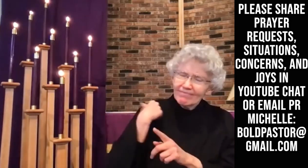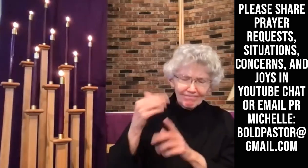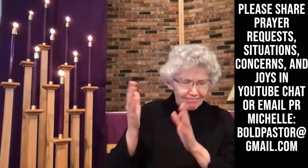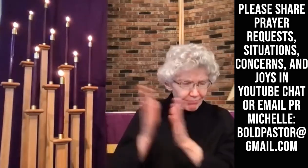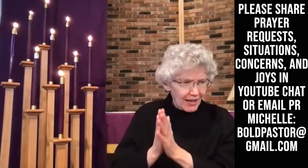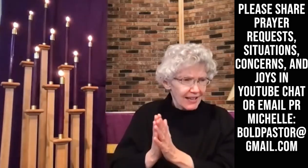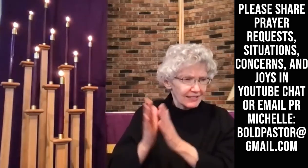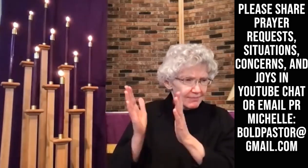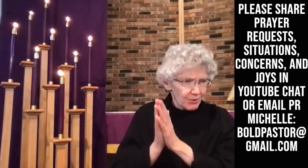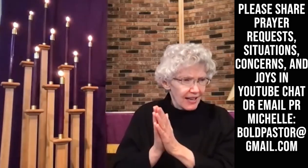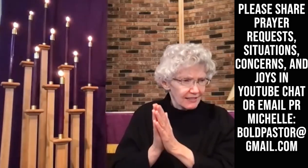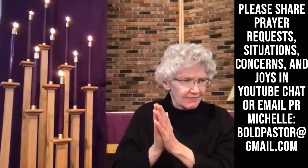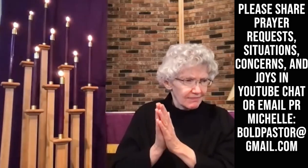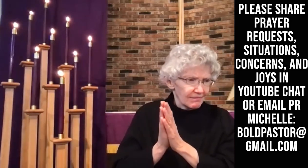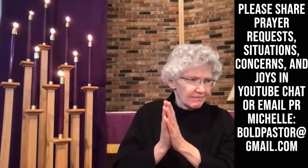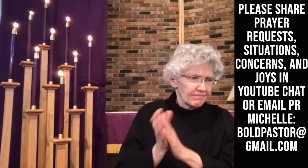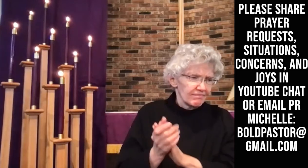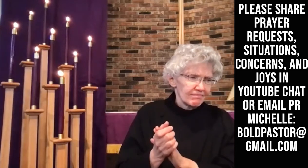Remind us to pray daily